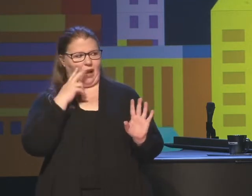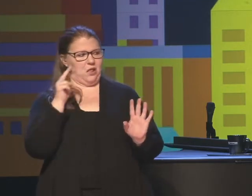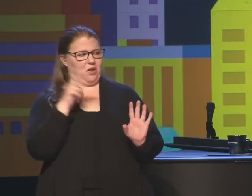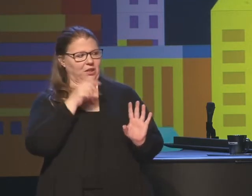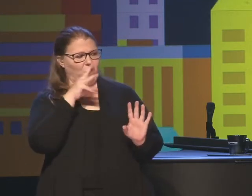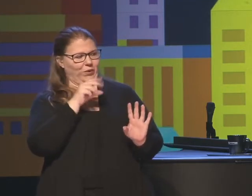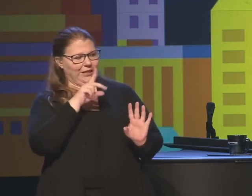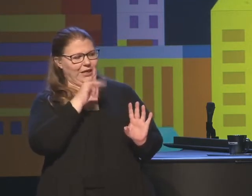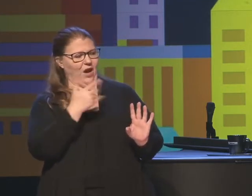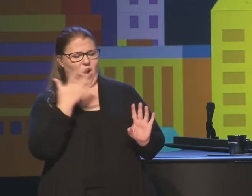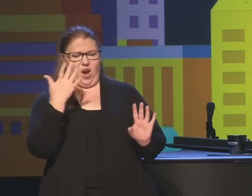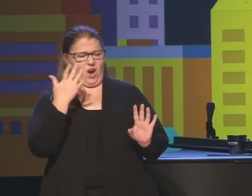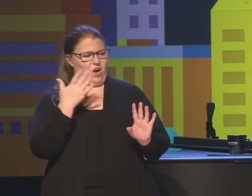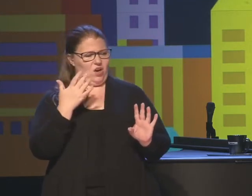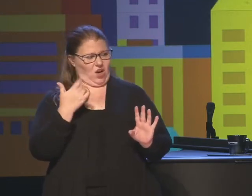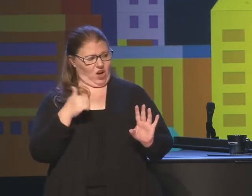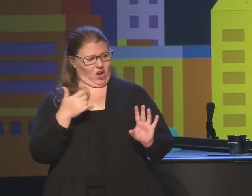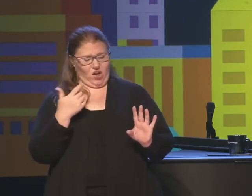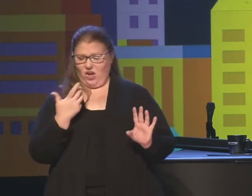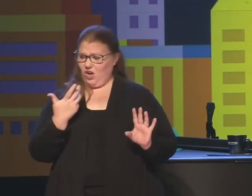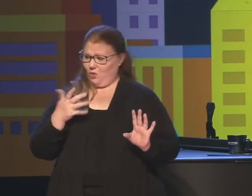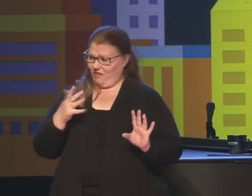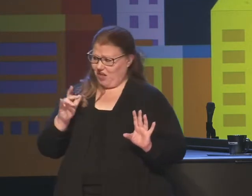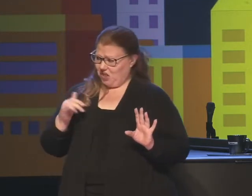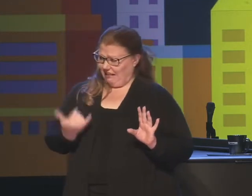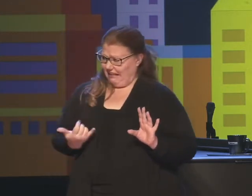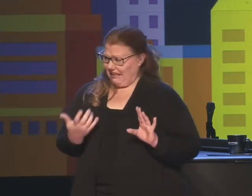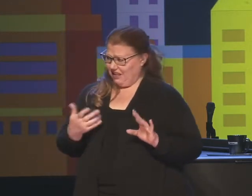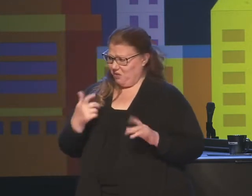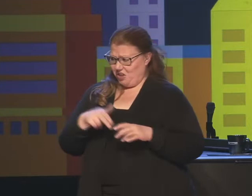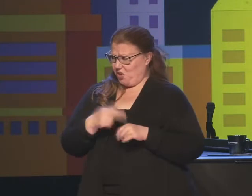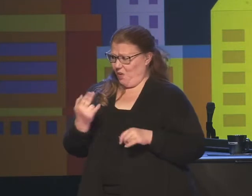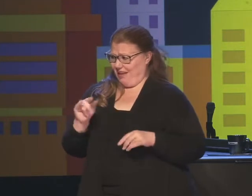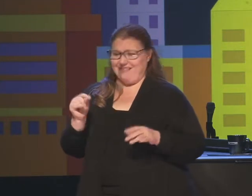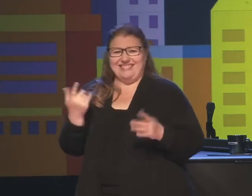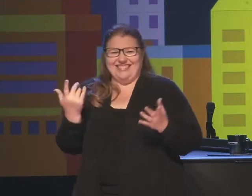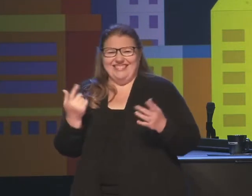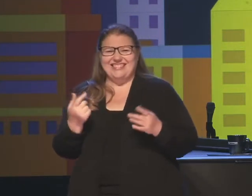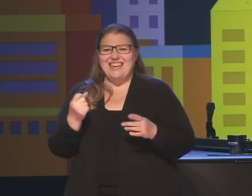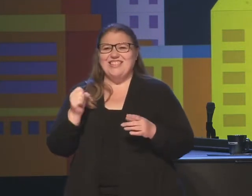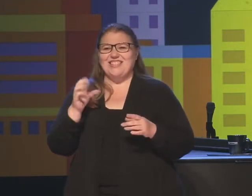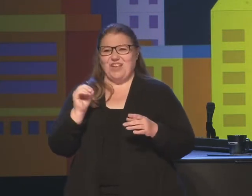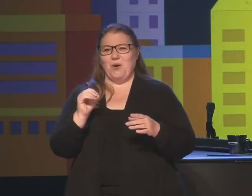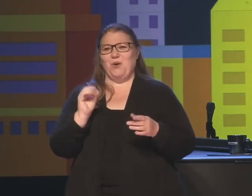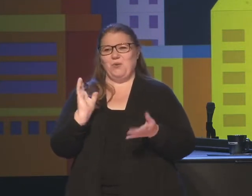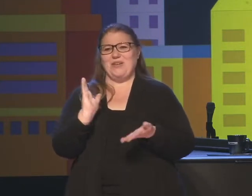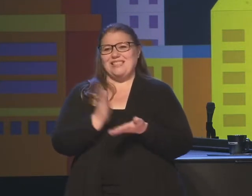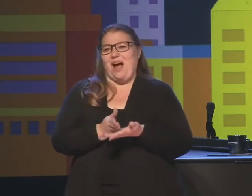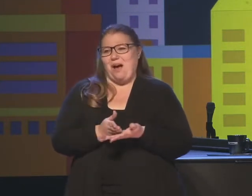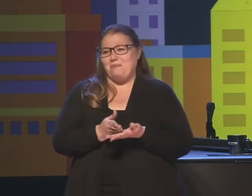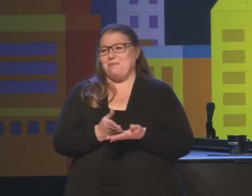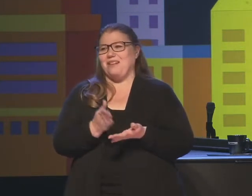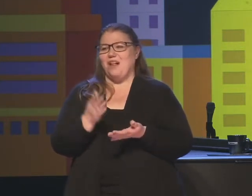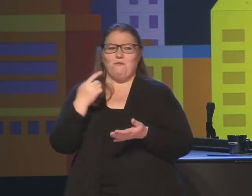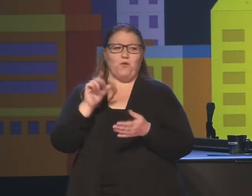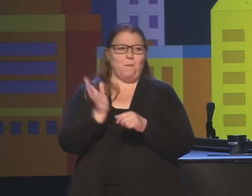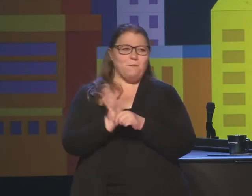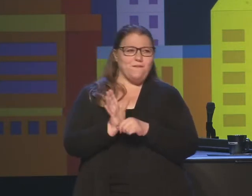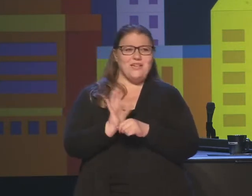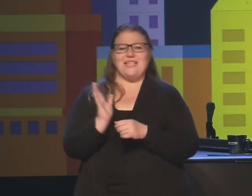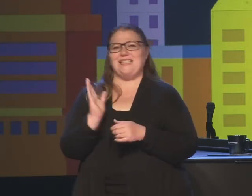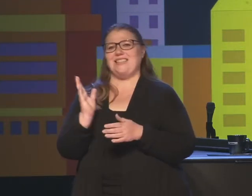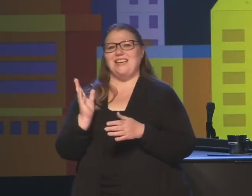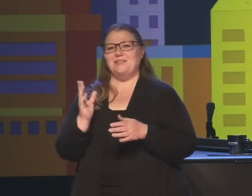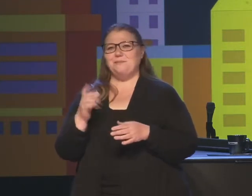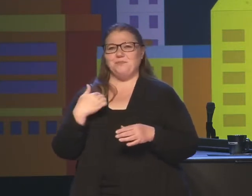looked at me like, why are we finishing this? What's going on here? We just quit it, right? So we quit TV shows. We quit movies, right? You get into a series.